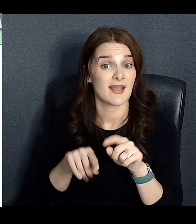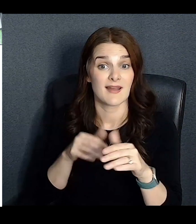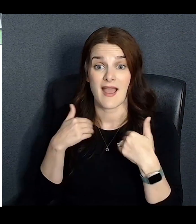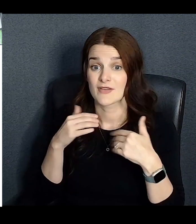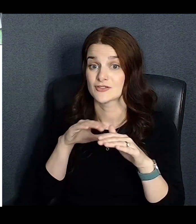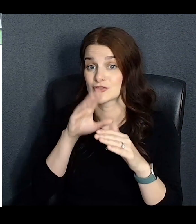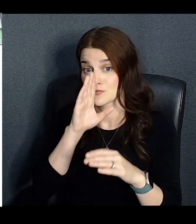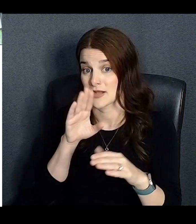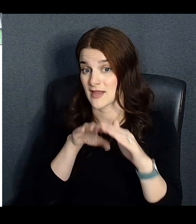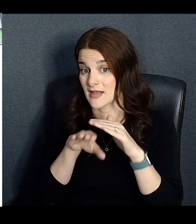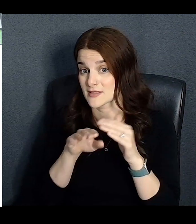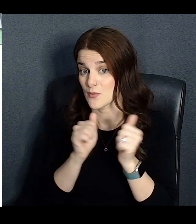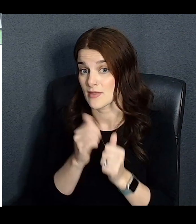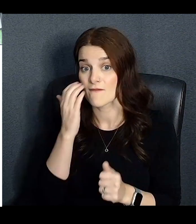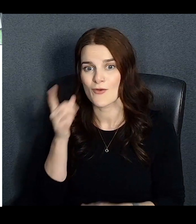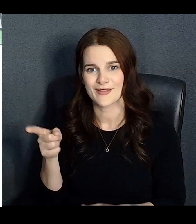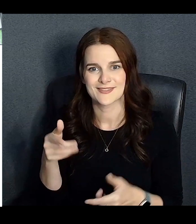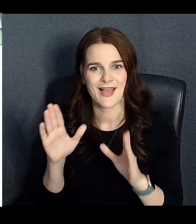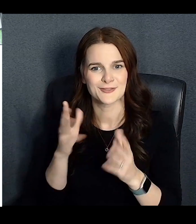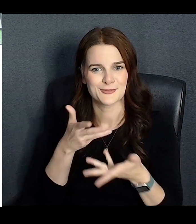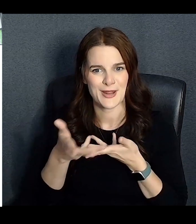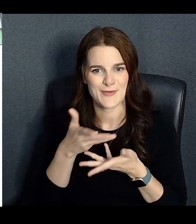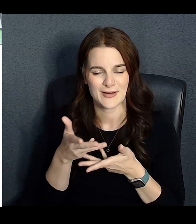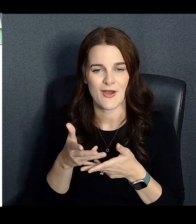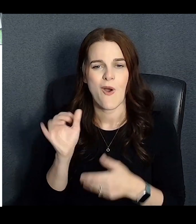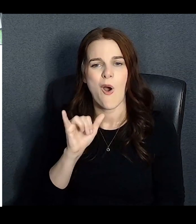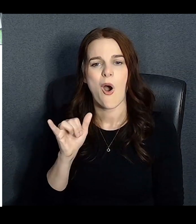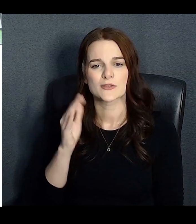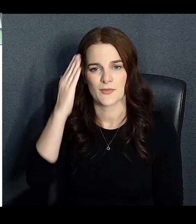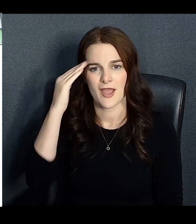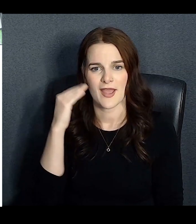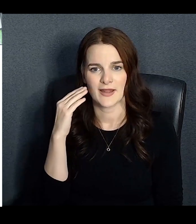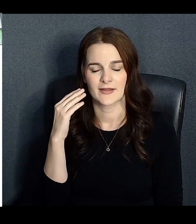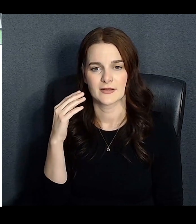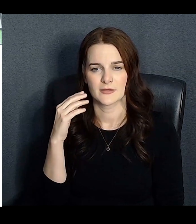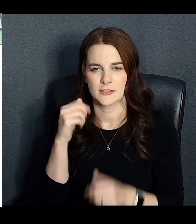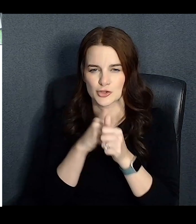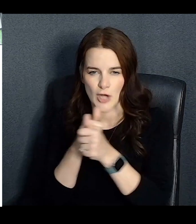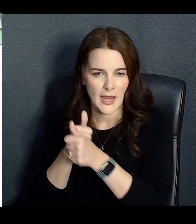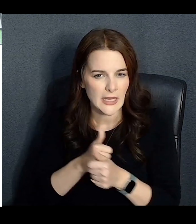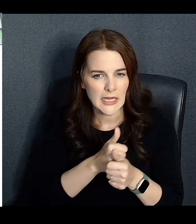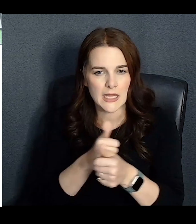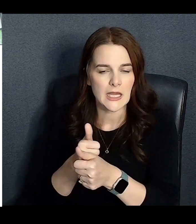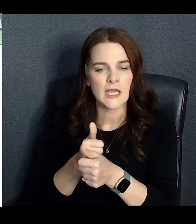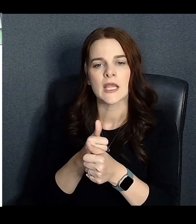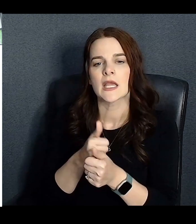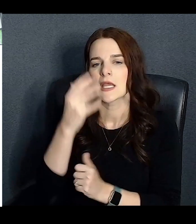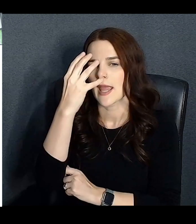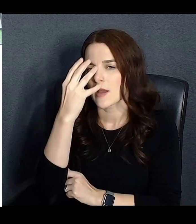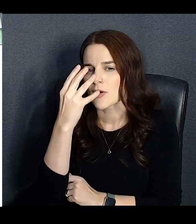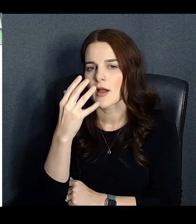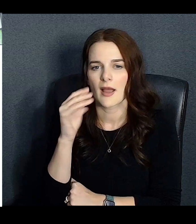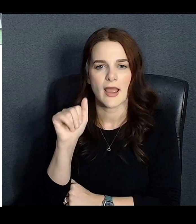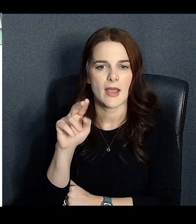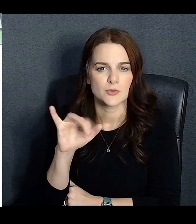have direct access with their phone, this allows you to interact. There's also head tracking on iPhone and camera switches on Android,